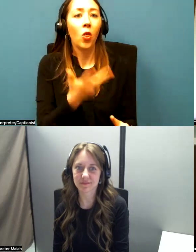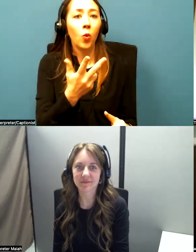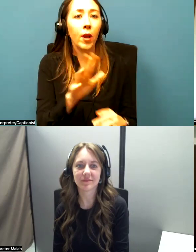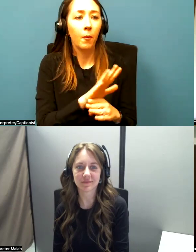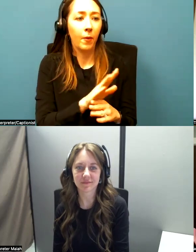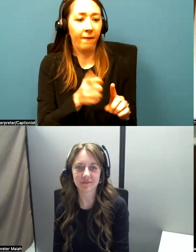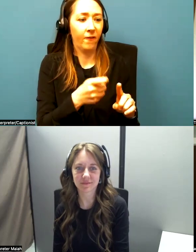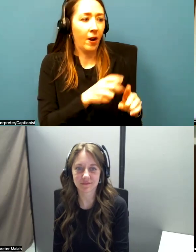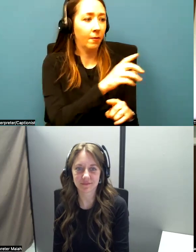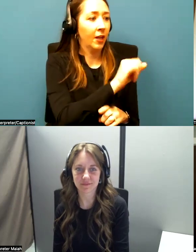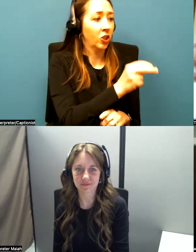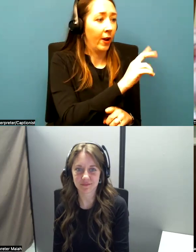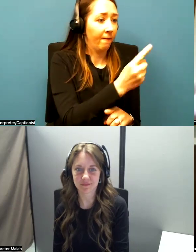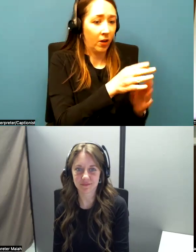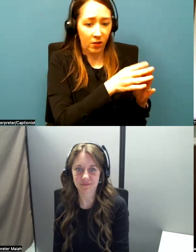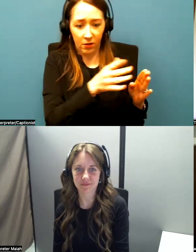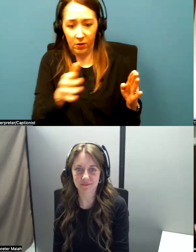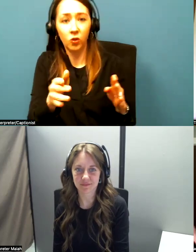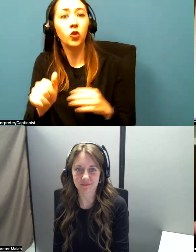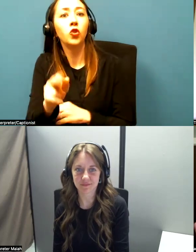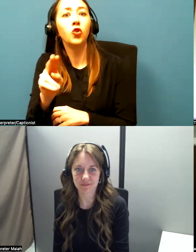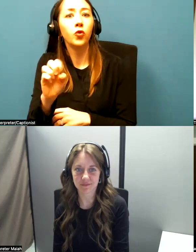basically January 1st and June 1st, and I'm